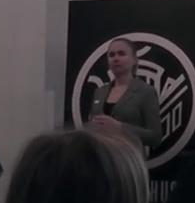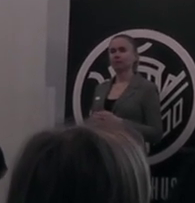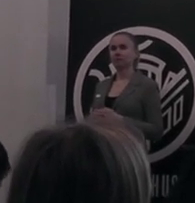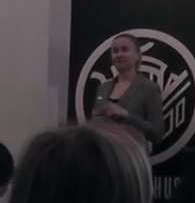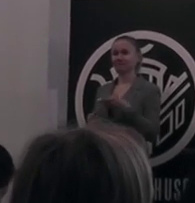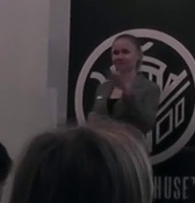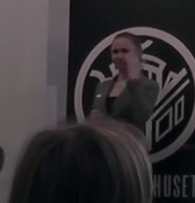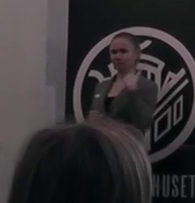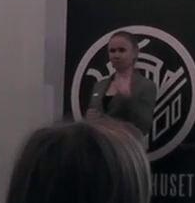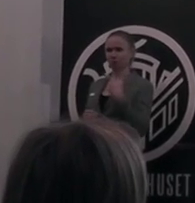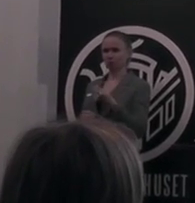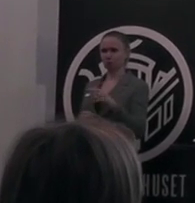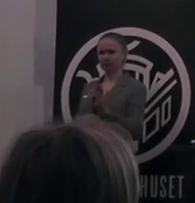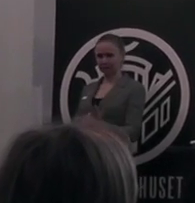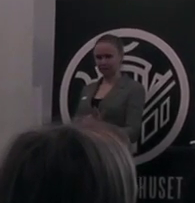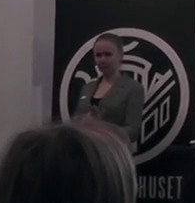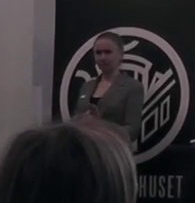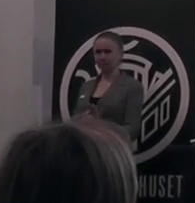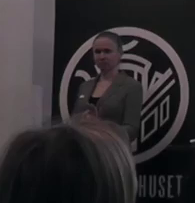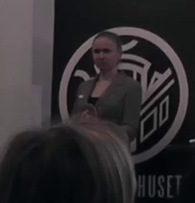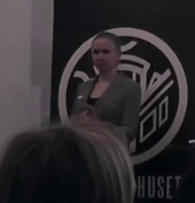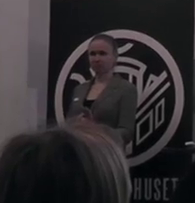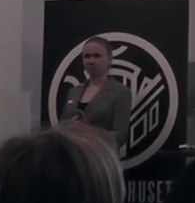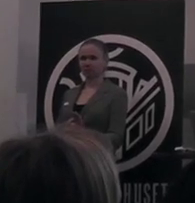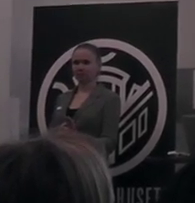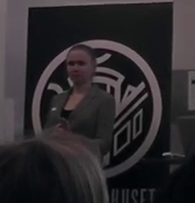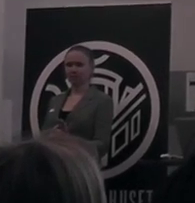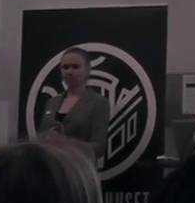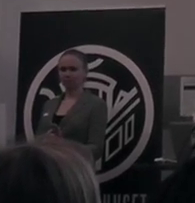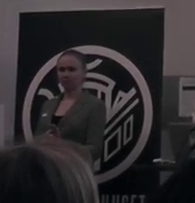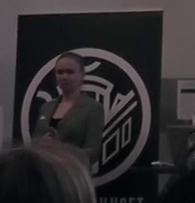in 2009, there was a very